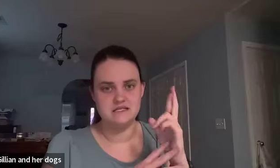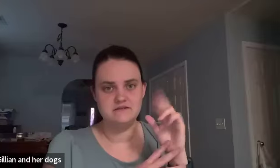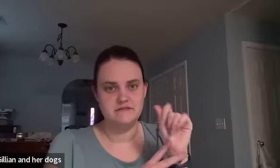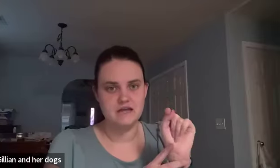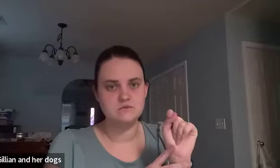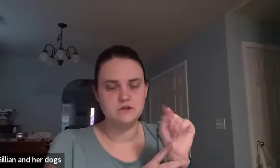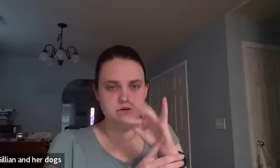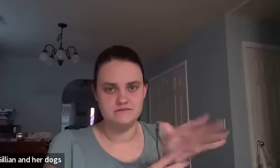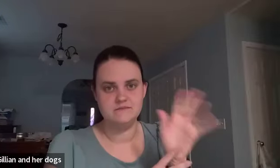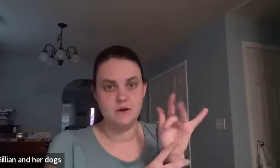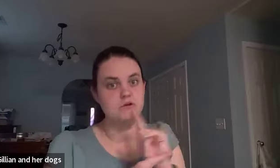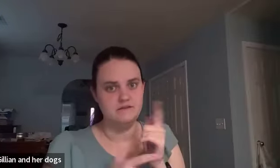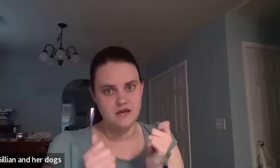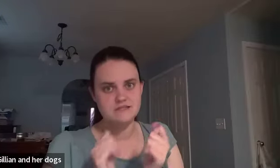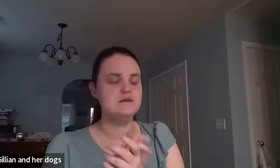is a fast one you can spell pretty fast.